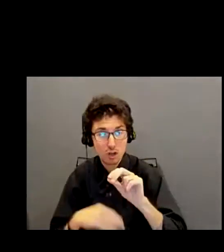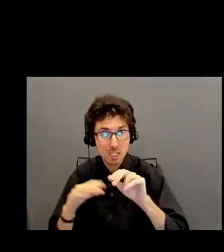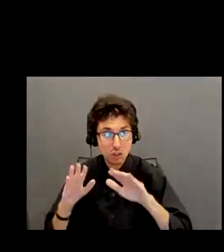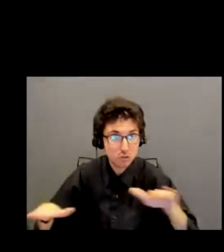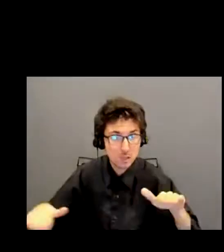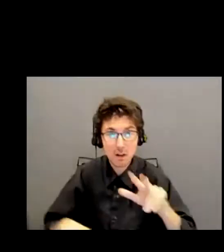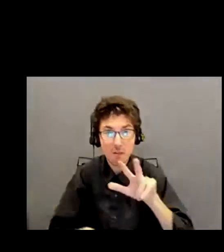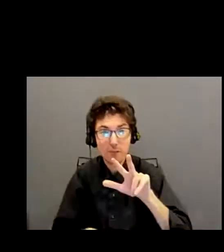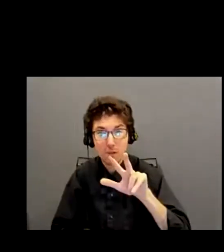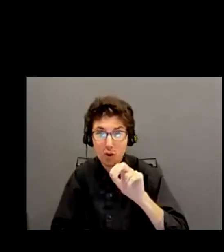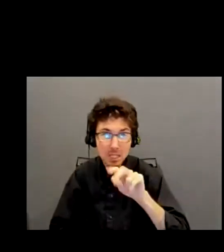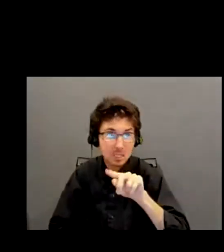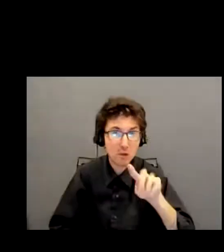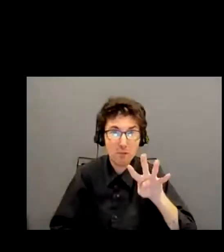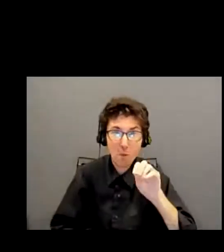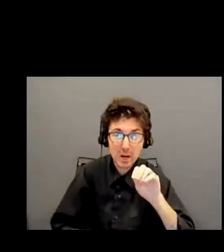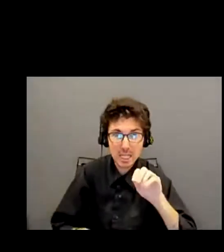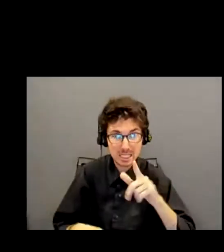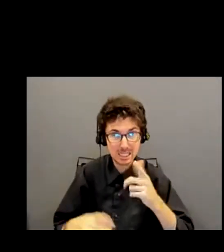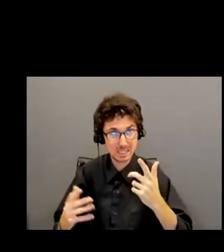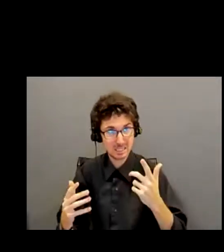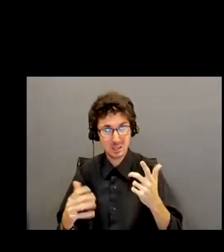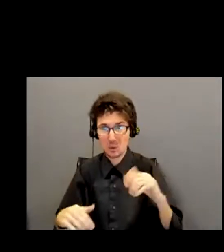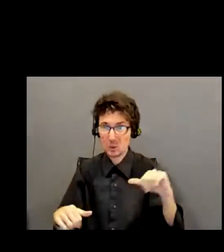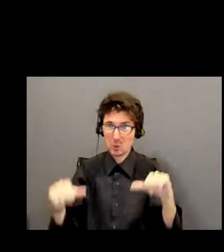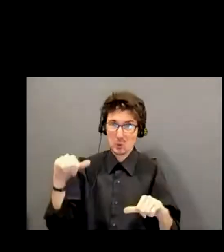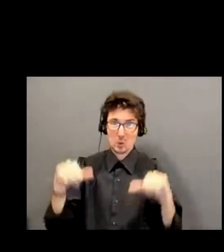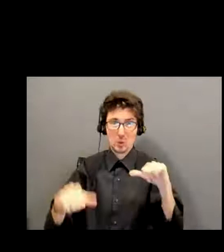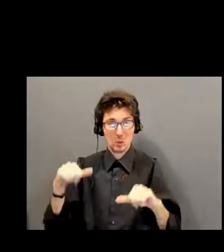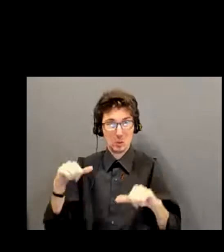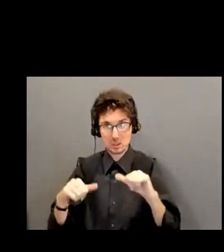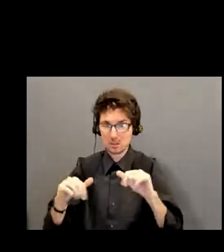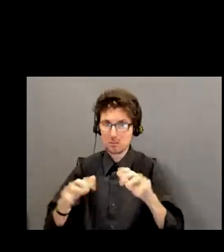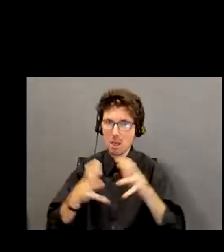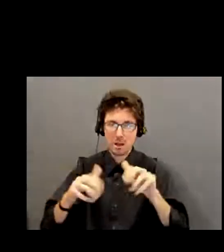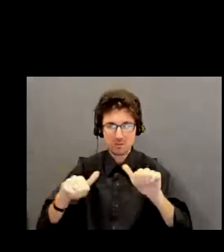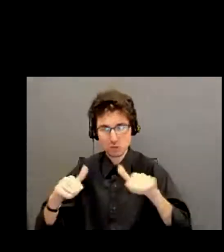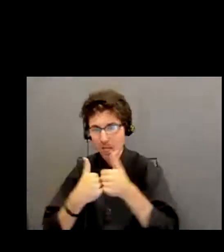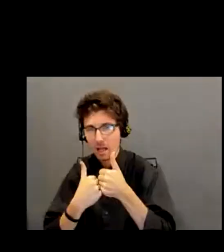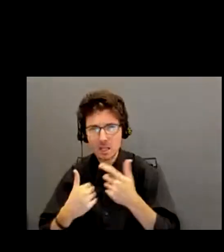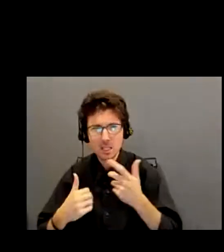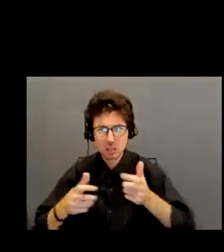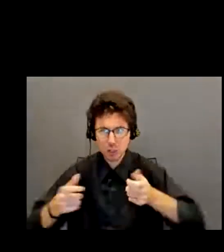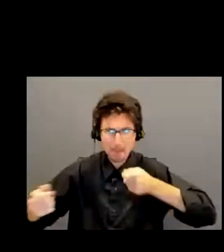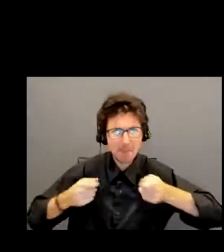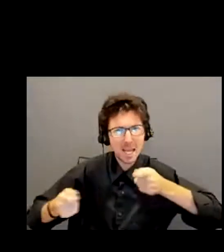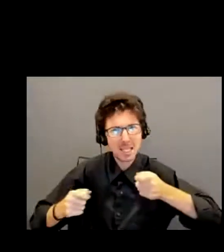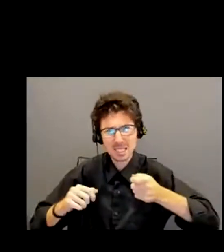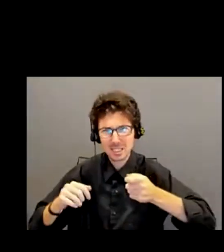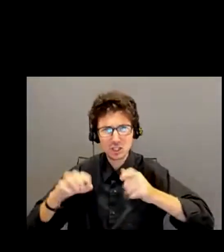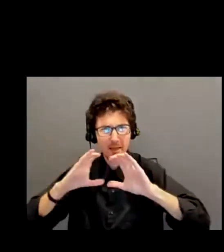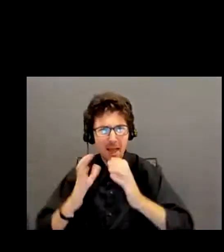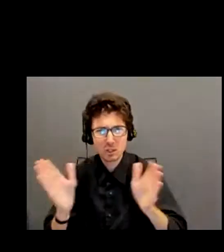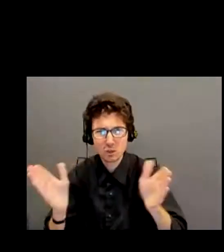the objective difficulties and challenges and obstacles involved in classroom management, handling